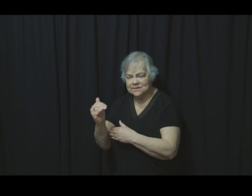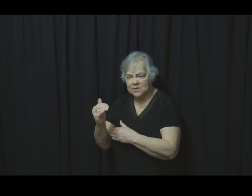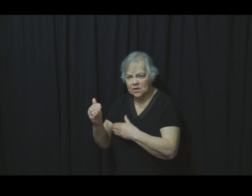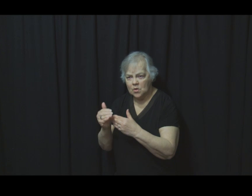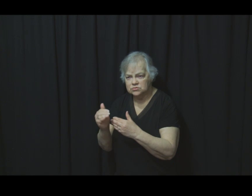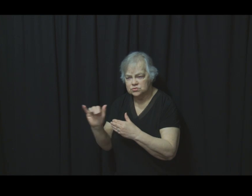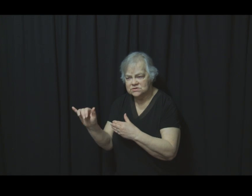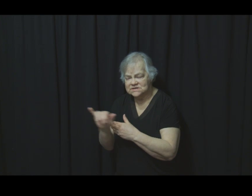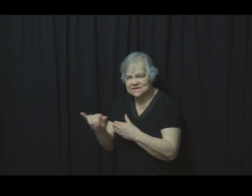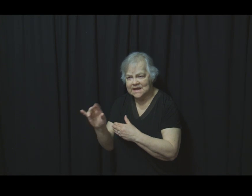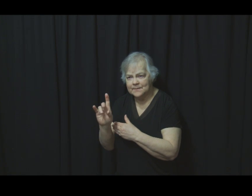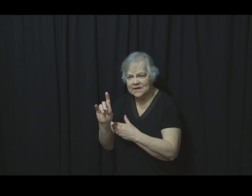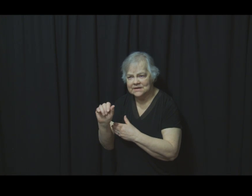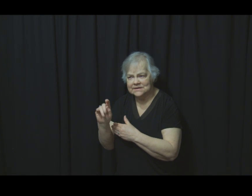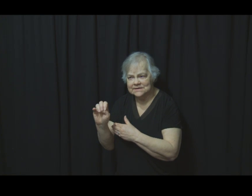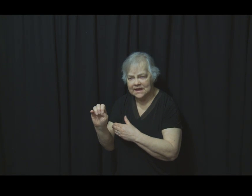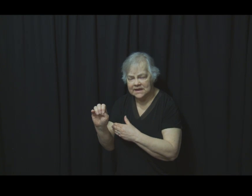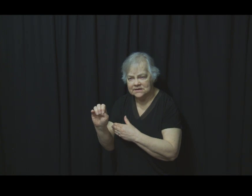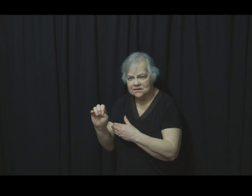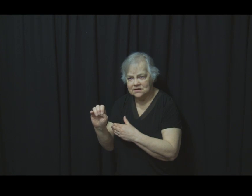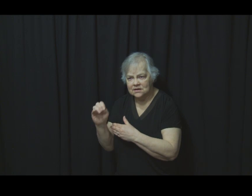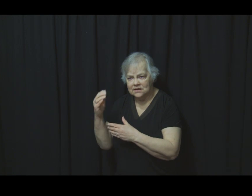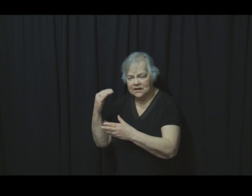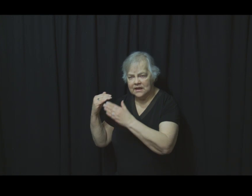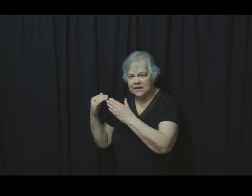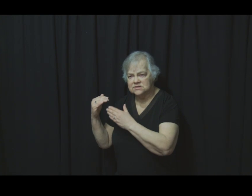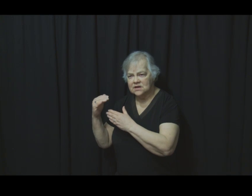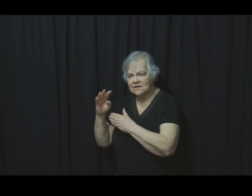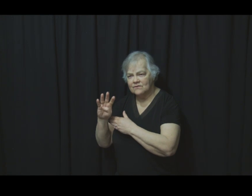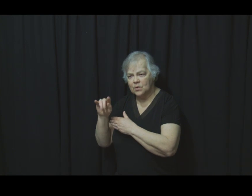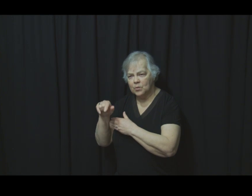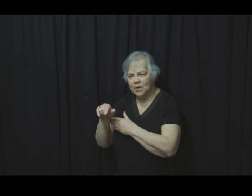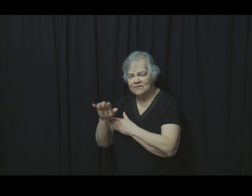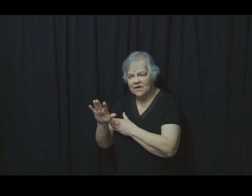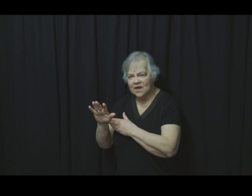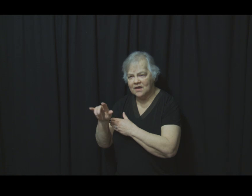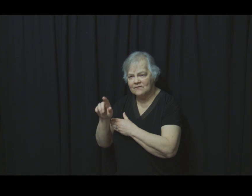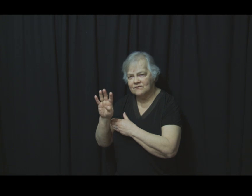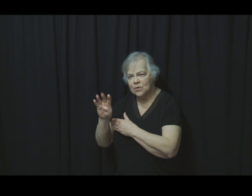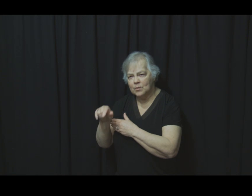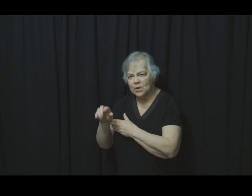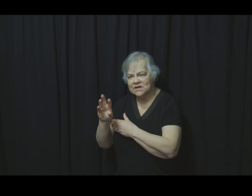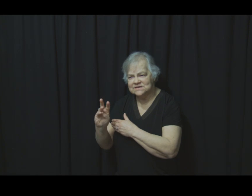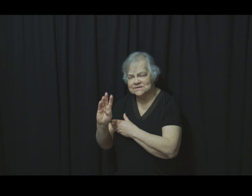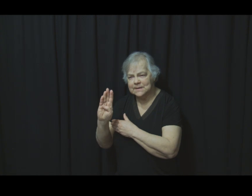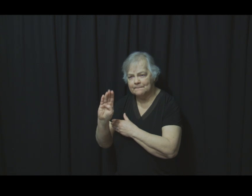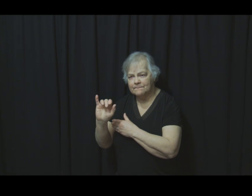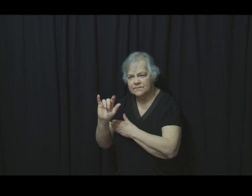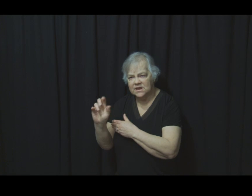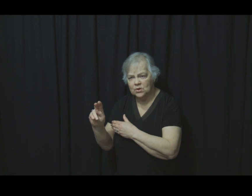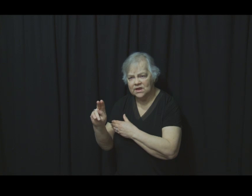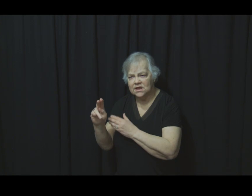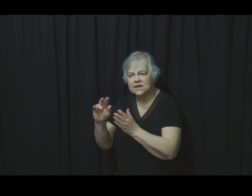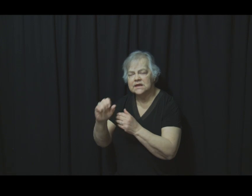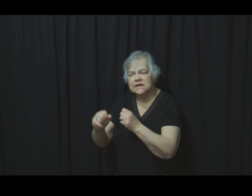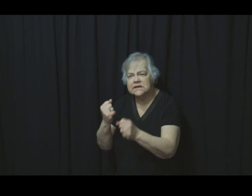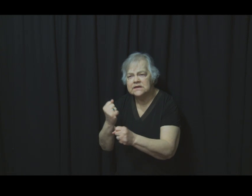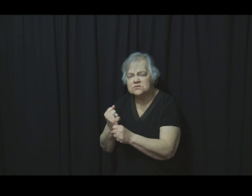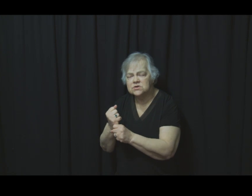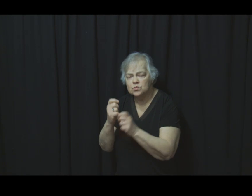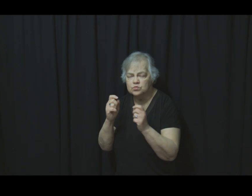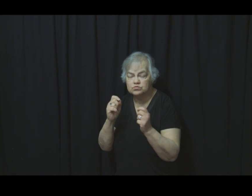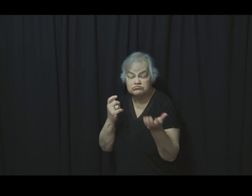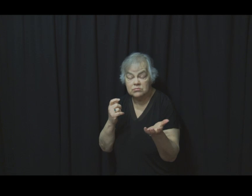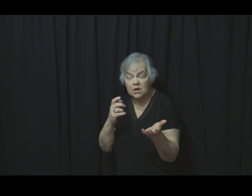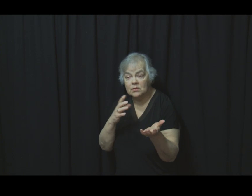date. It's in age, 4.5, 4.6 billion years. It's a remarkable thing. People at first expected a